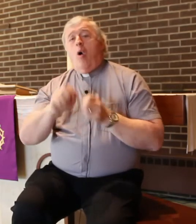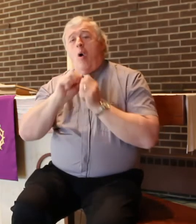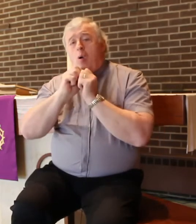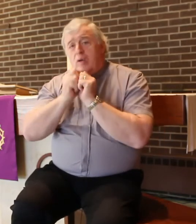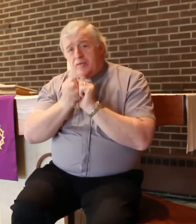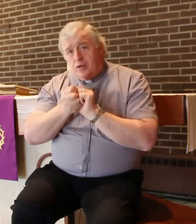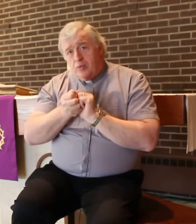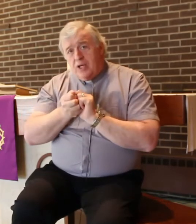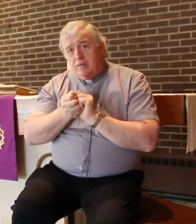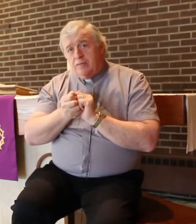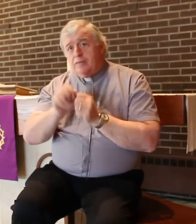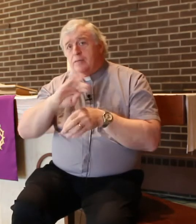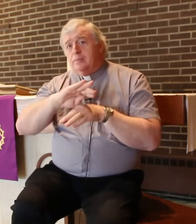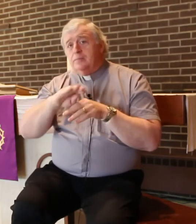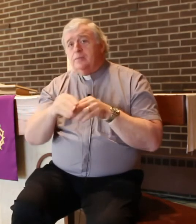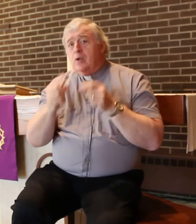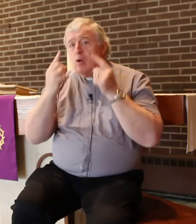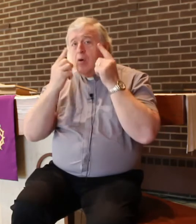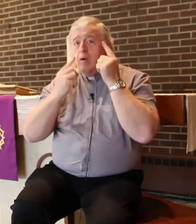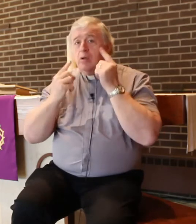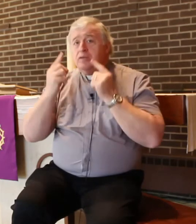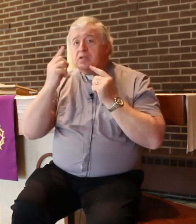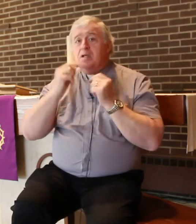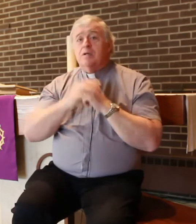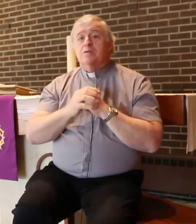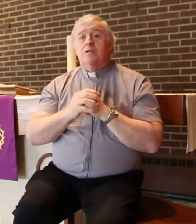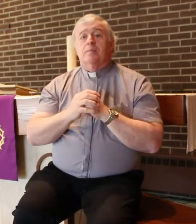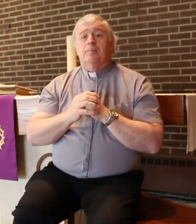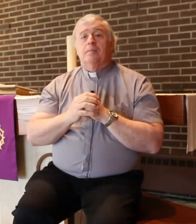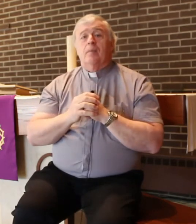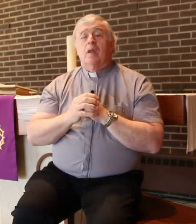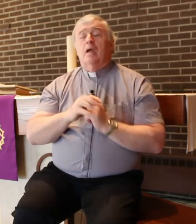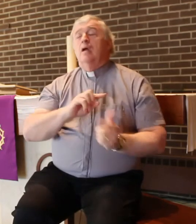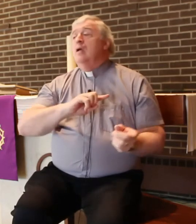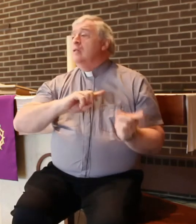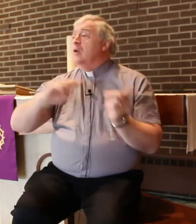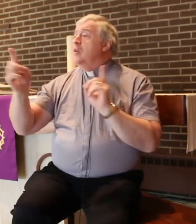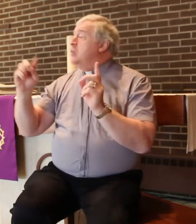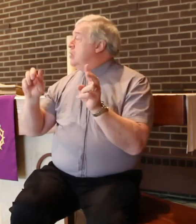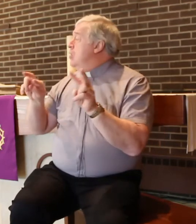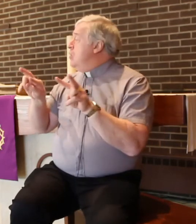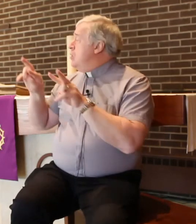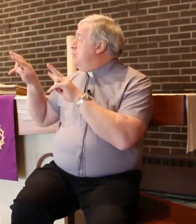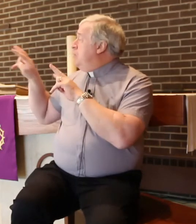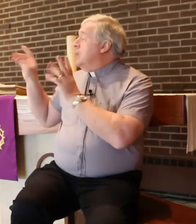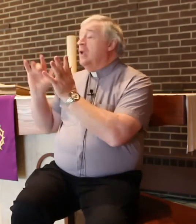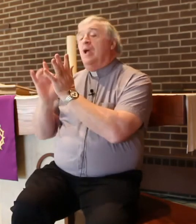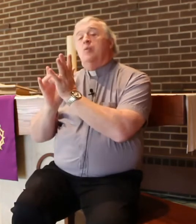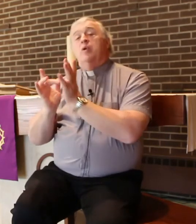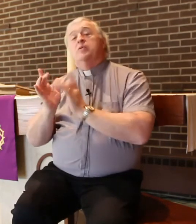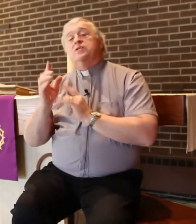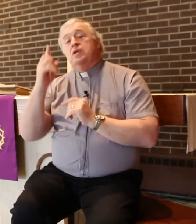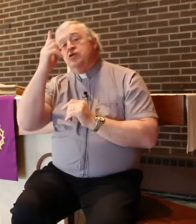all of the grief, all of the tears, that we will go and we will see